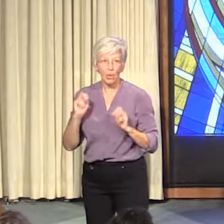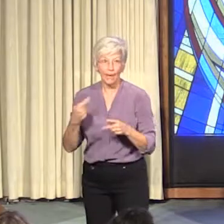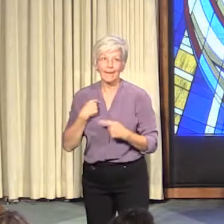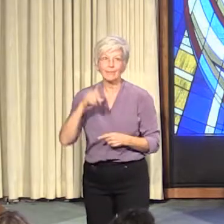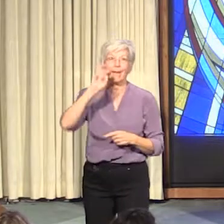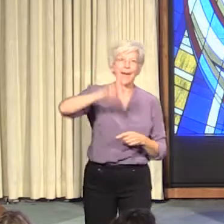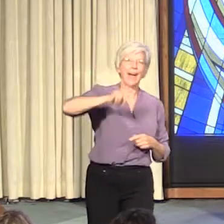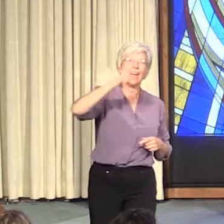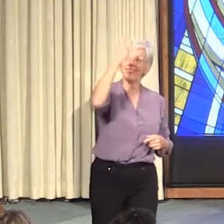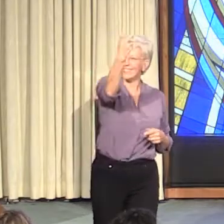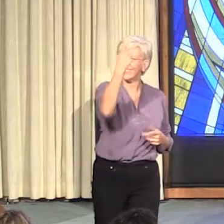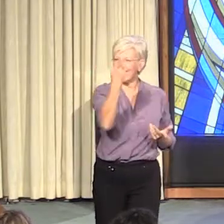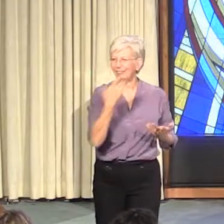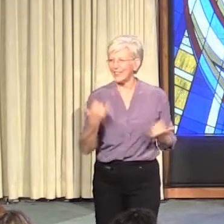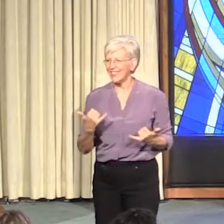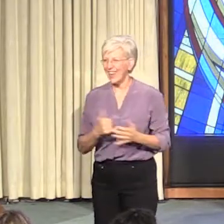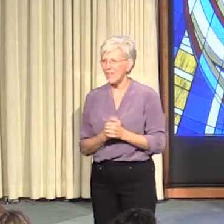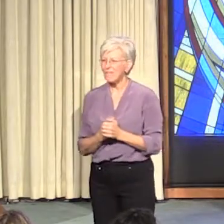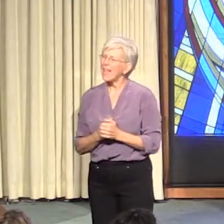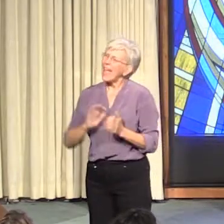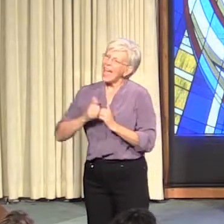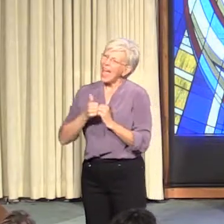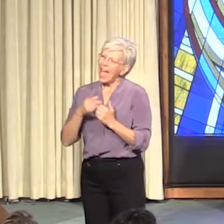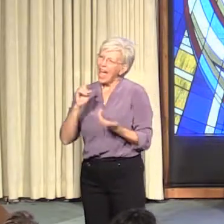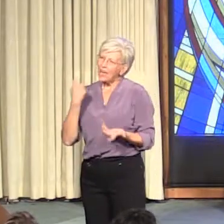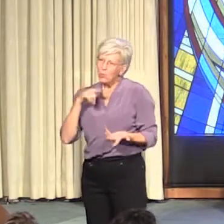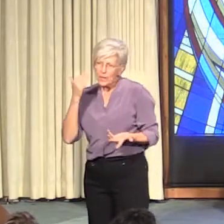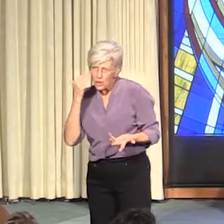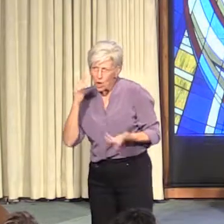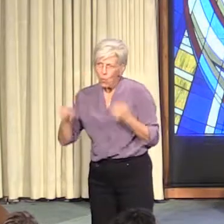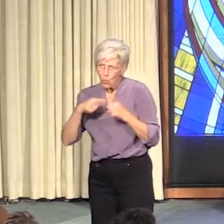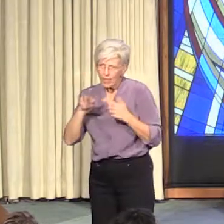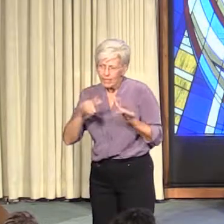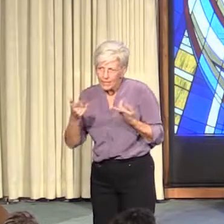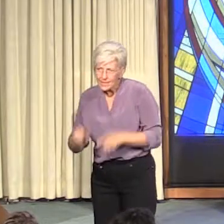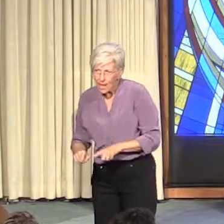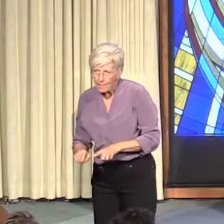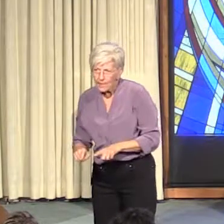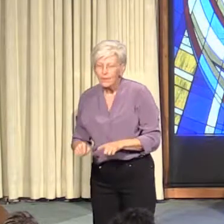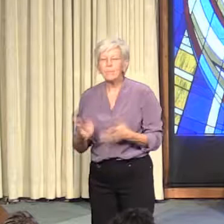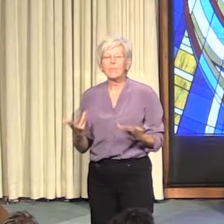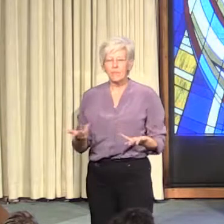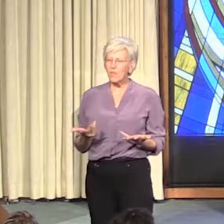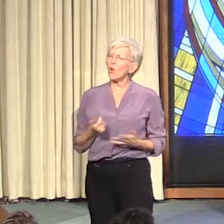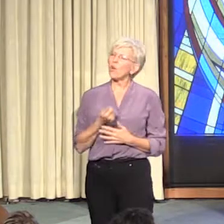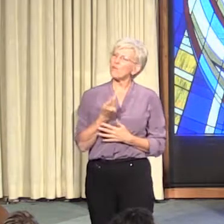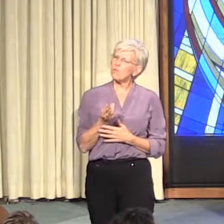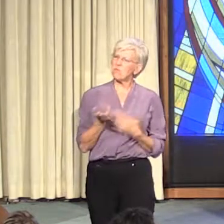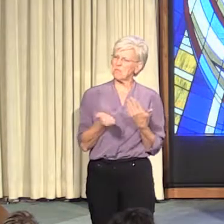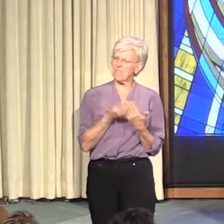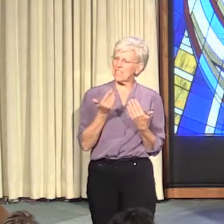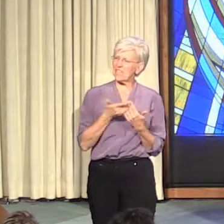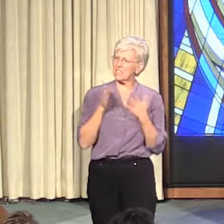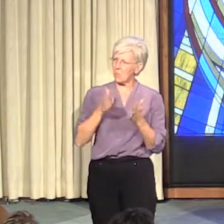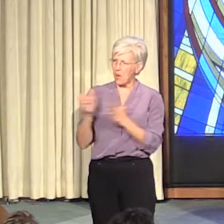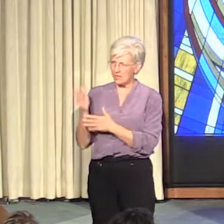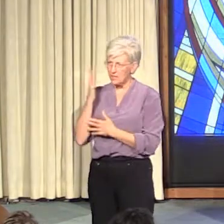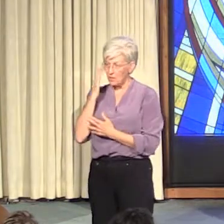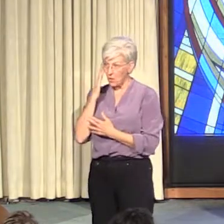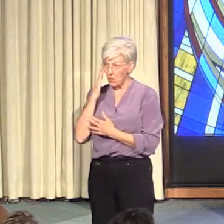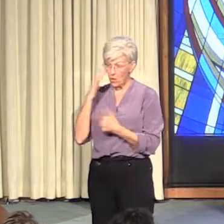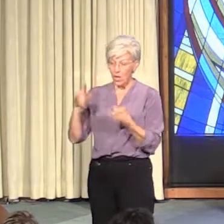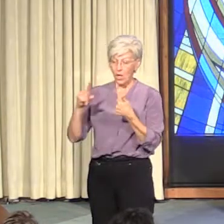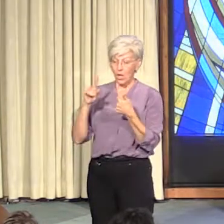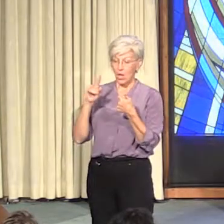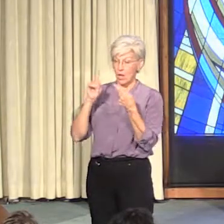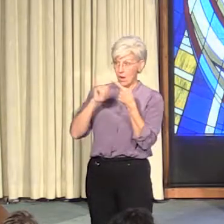How do we know when we're projecting? Well, there are a few really easy ways to tell. Number one is if you